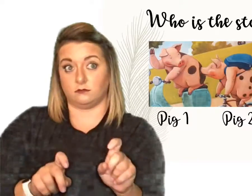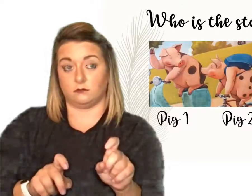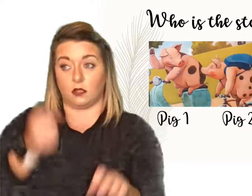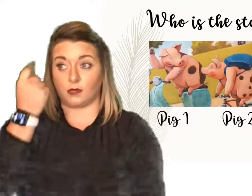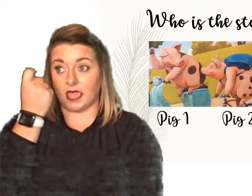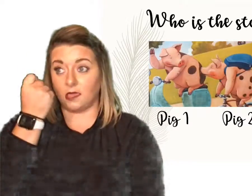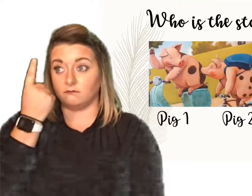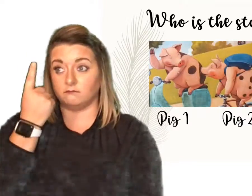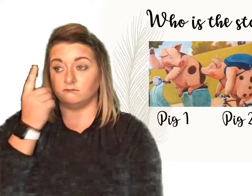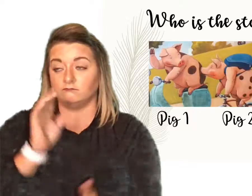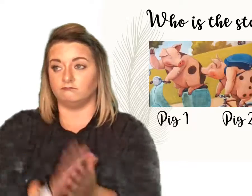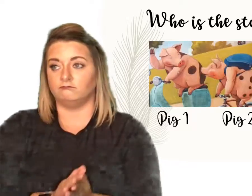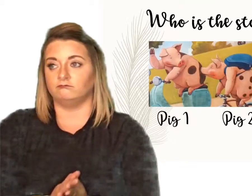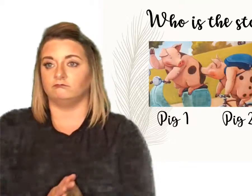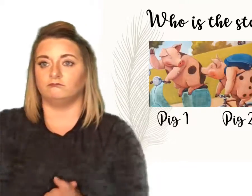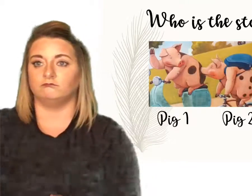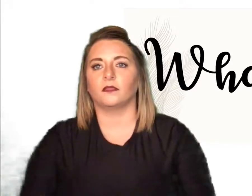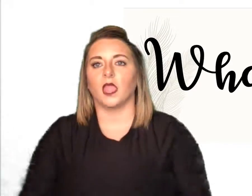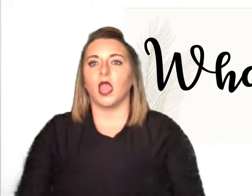question, okay?